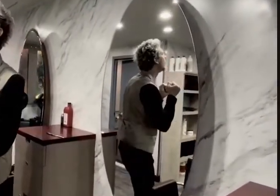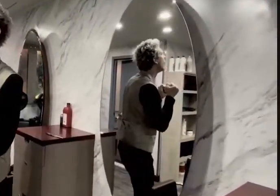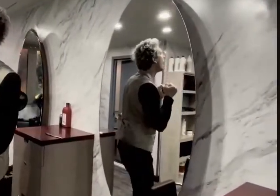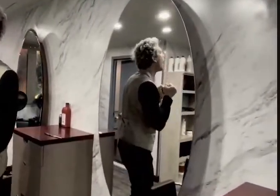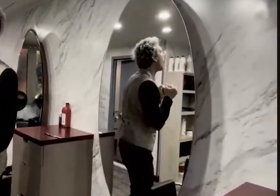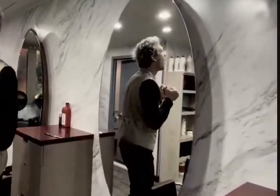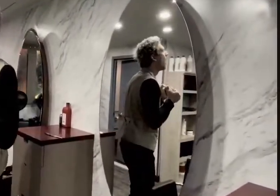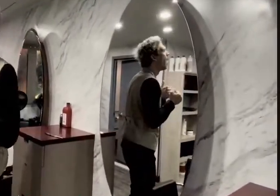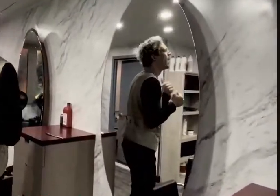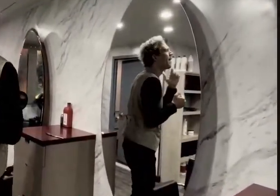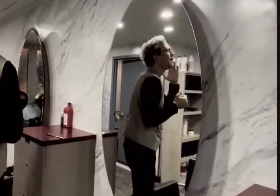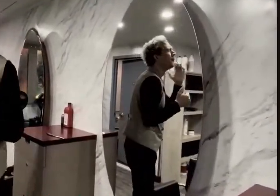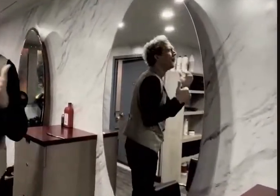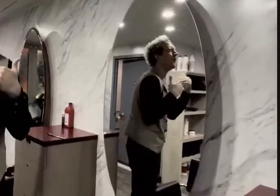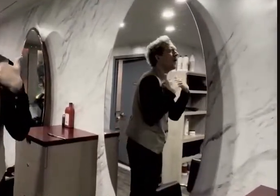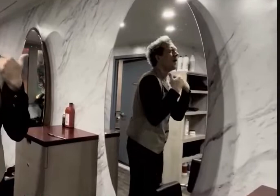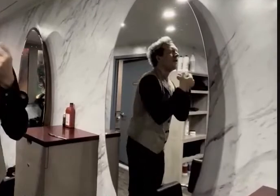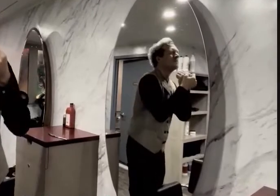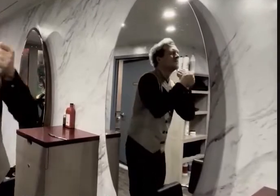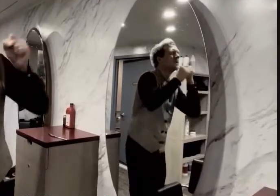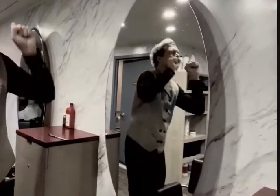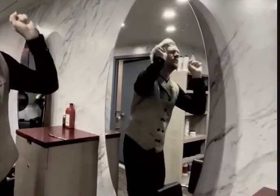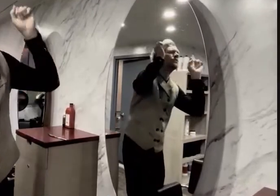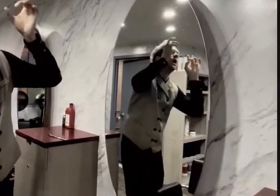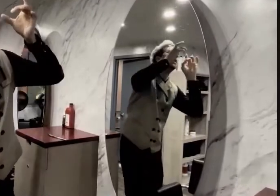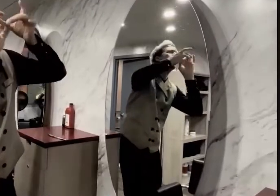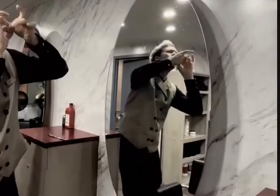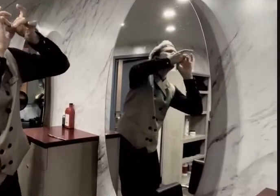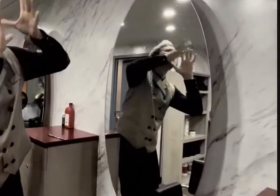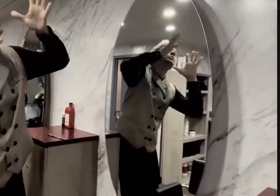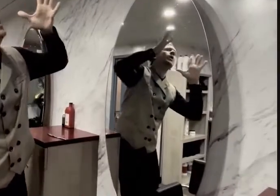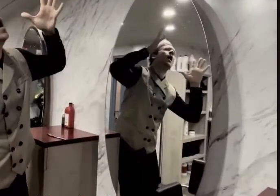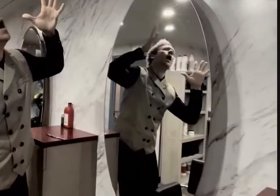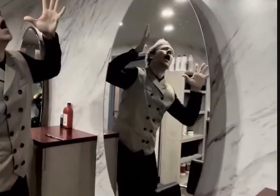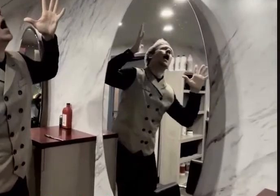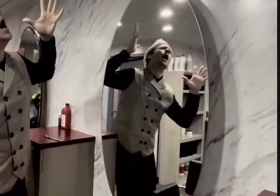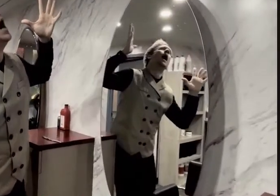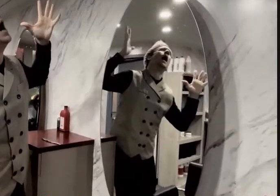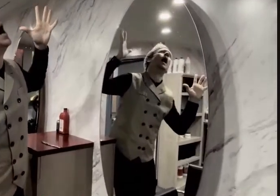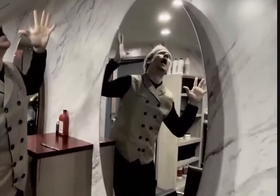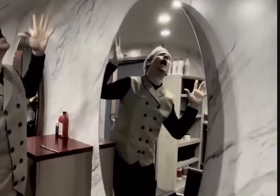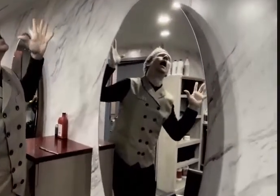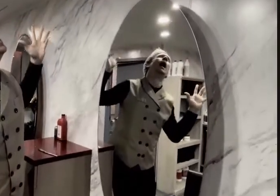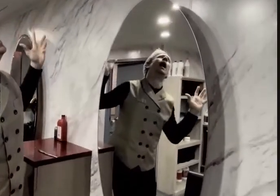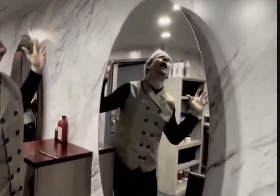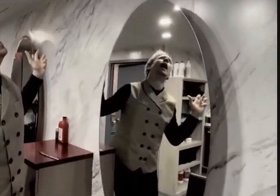vengeance. I will have salvation.